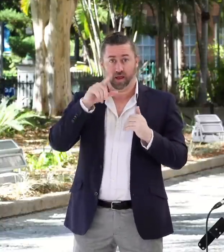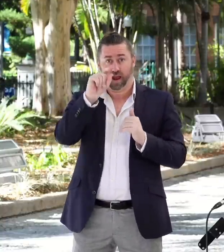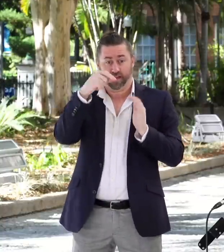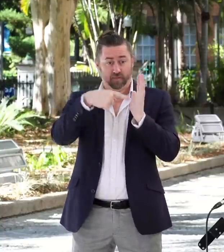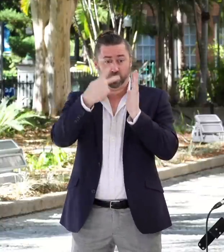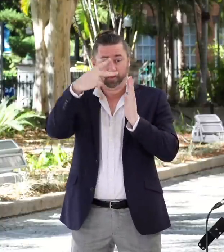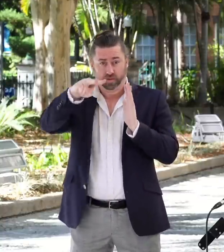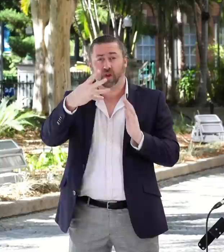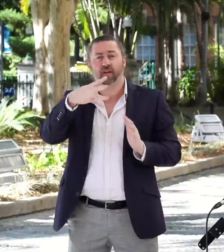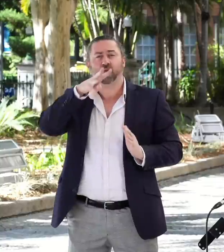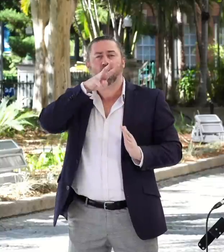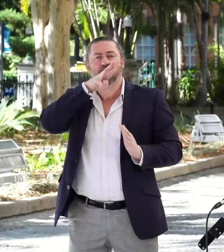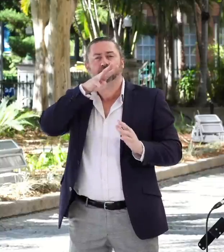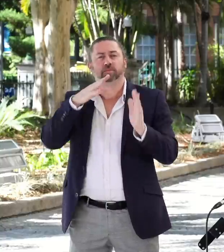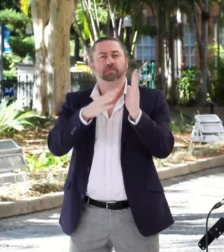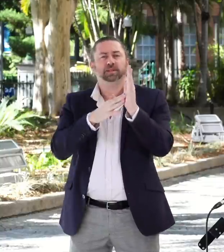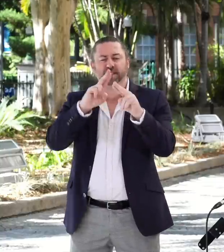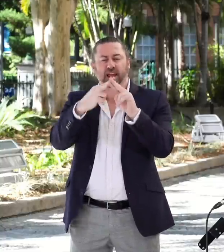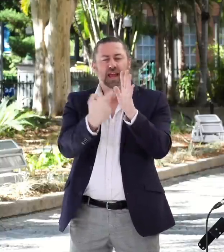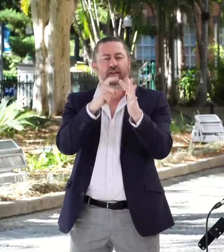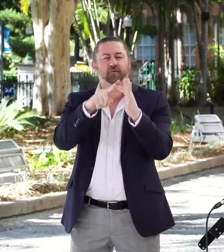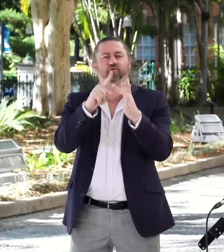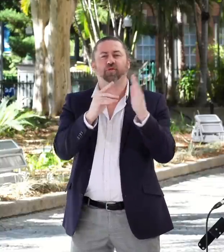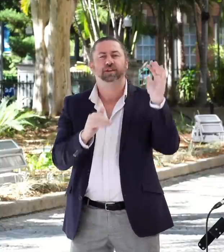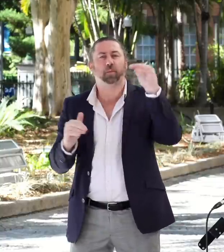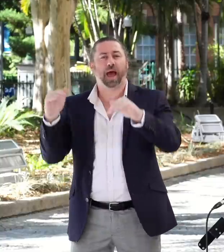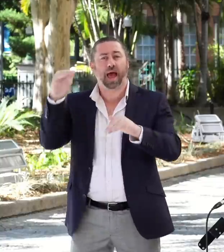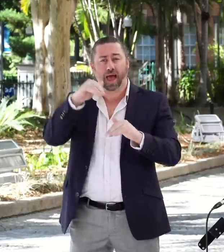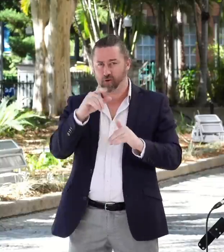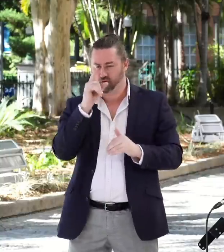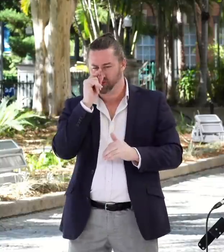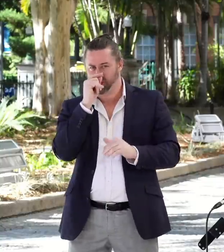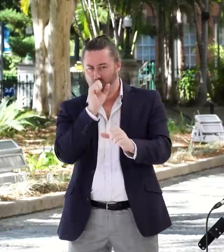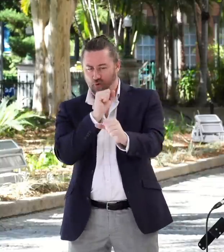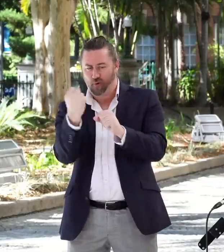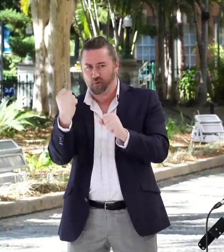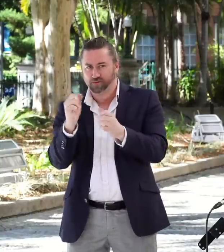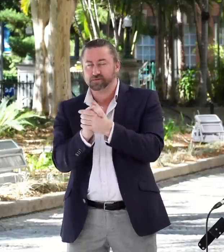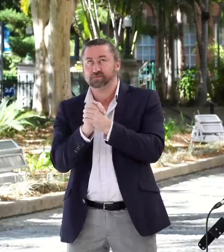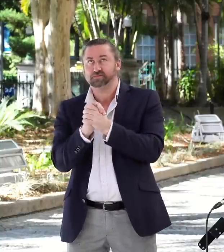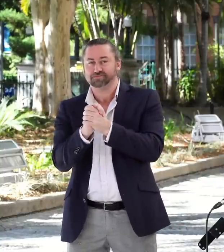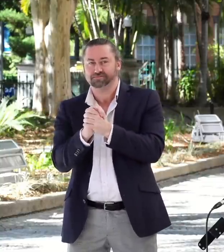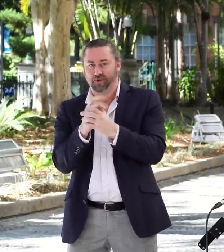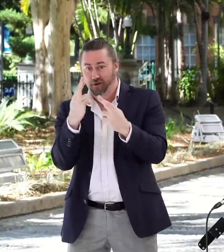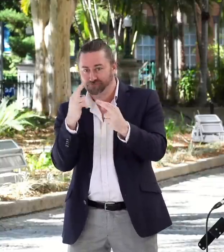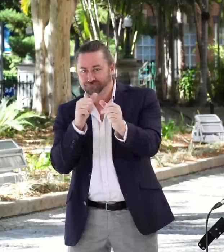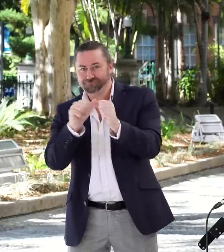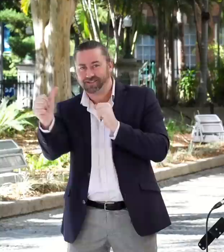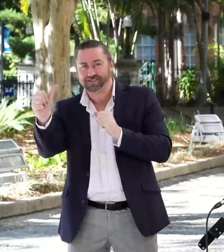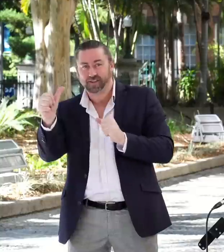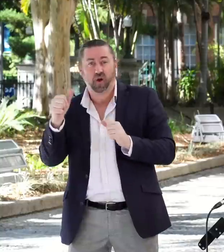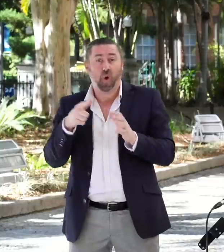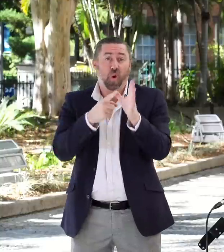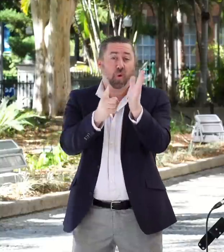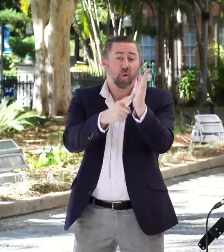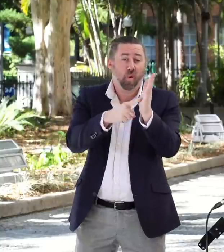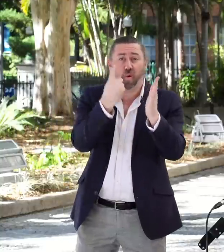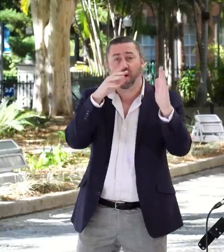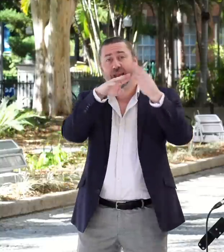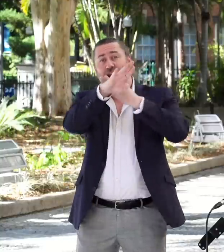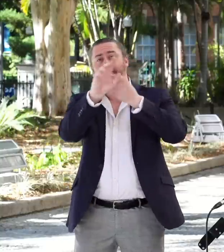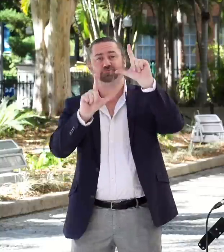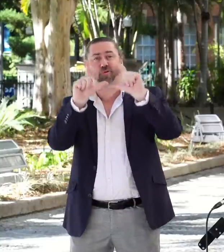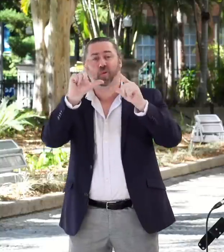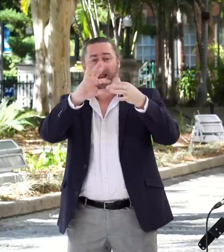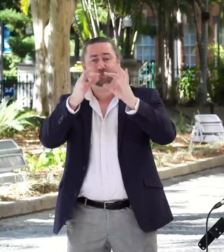metre freestyle. I know she's in with a very good chance of winning gold and we wish her all the best and to all of the Olympians, particularly